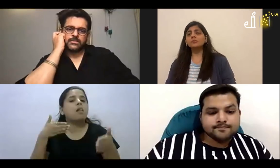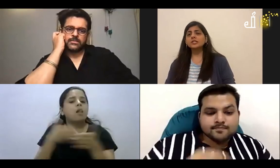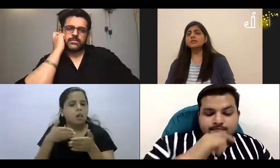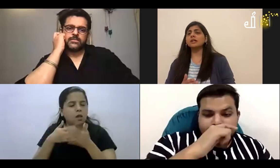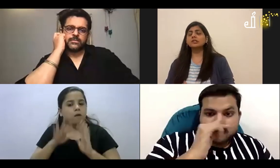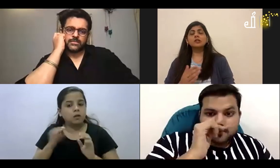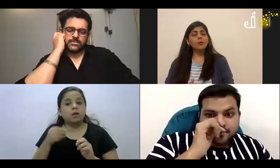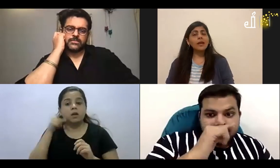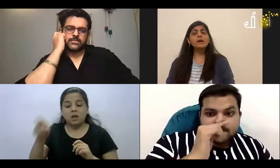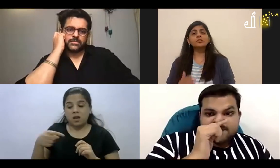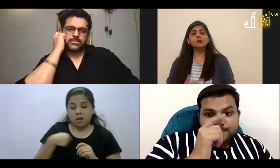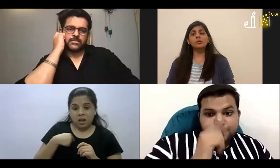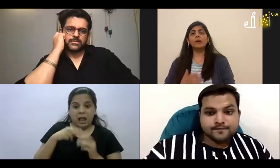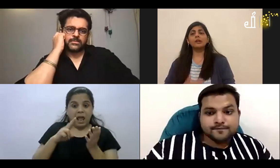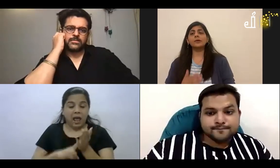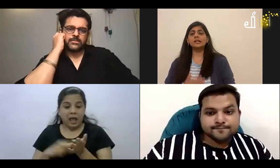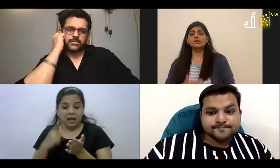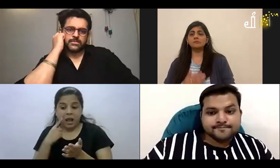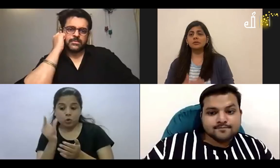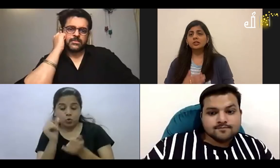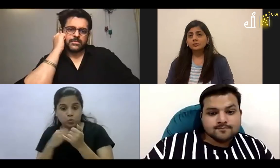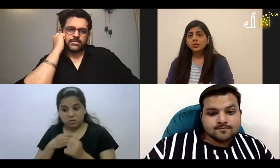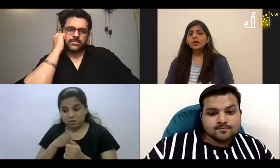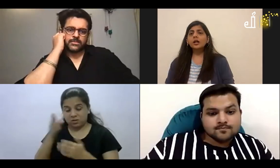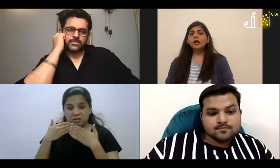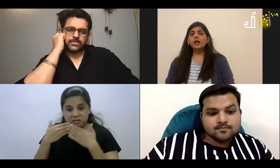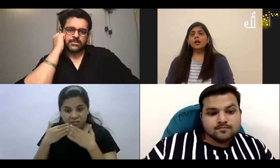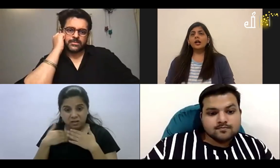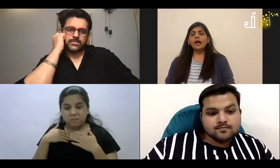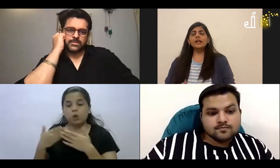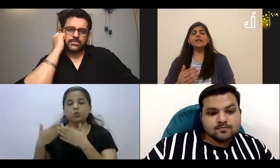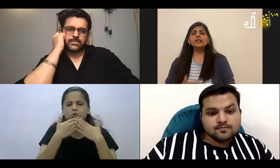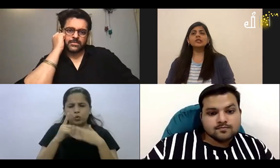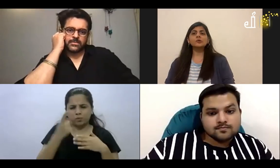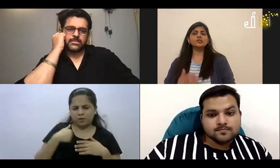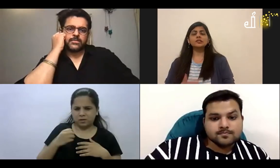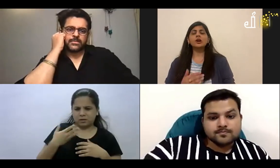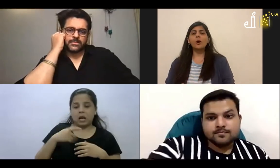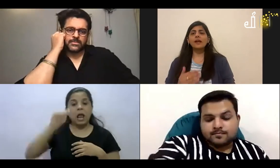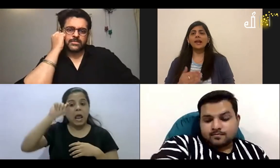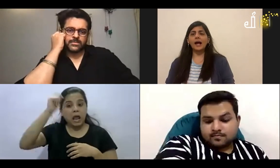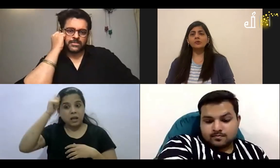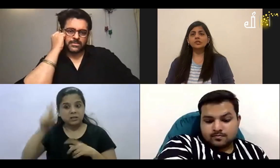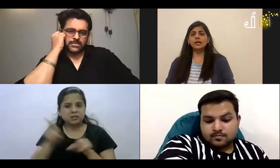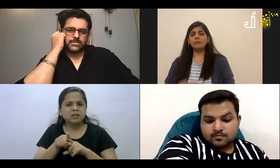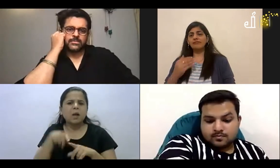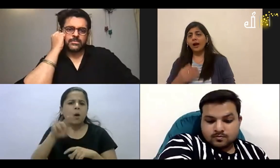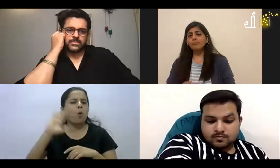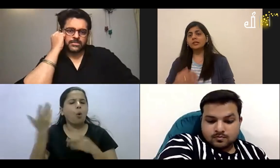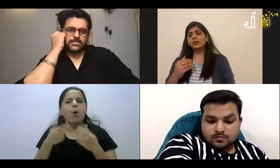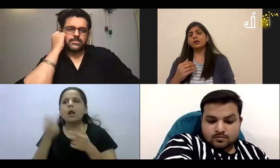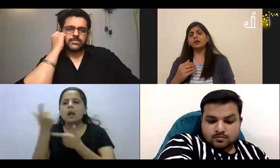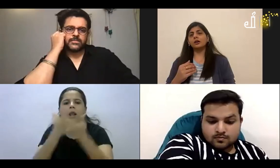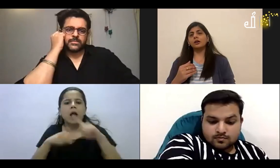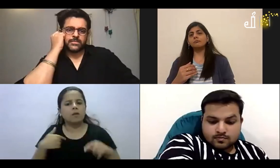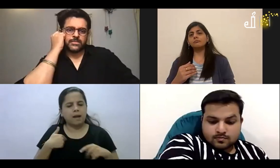Anna University because growing up in school, I went to English medium school. And English was just a common language that my